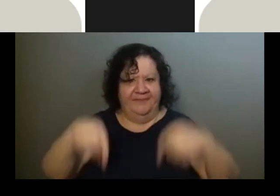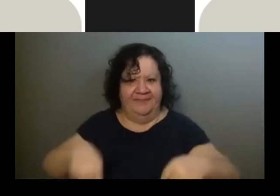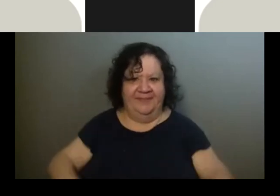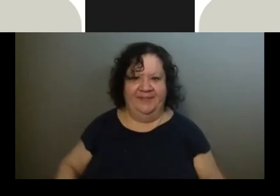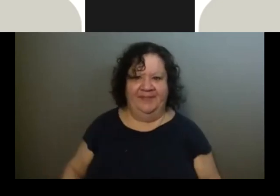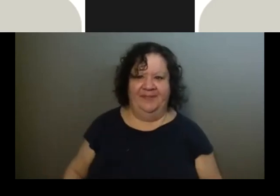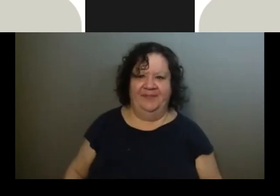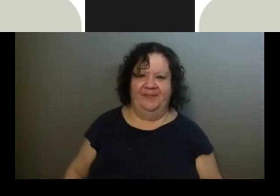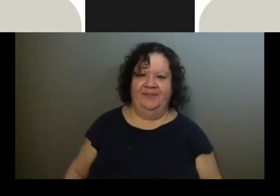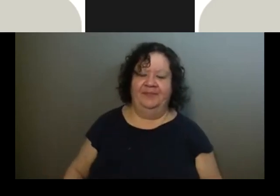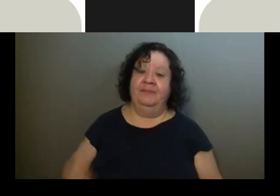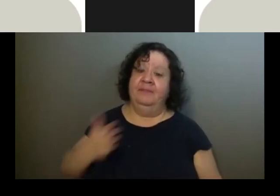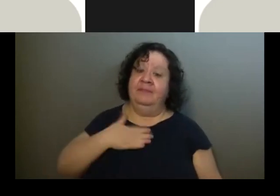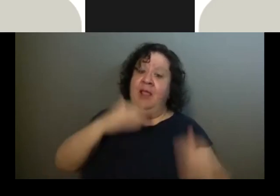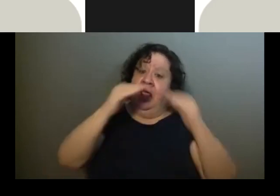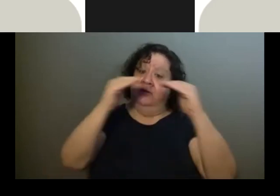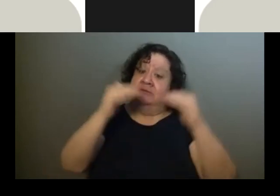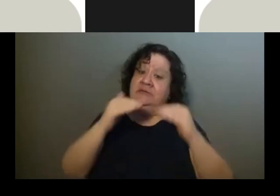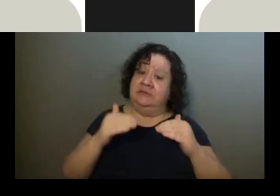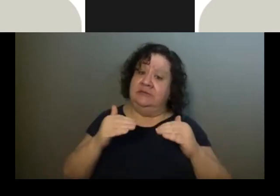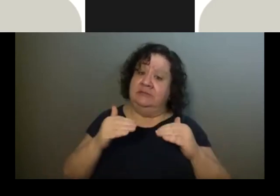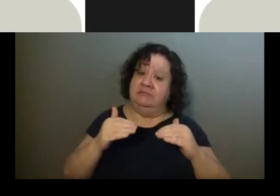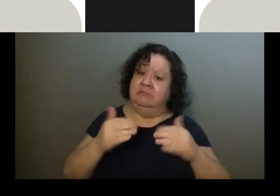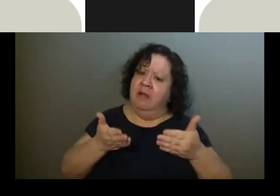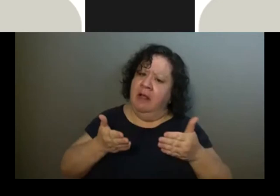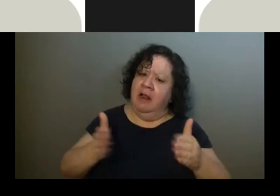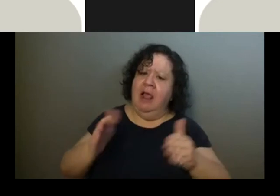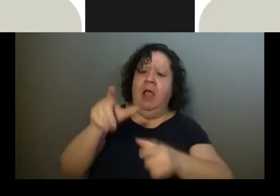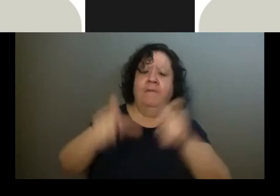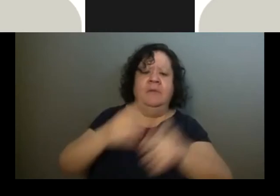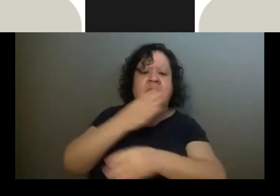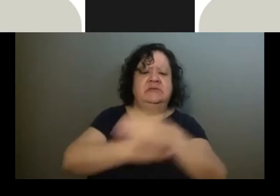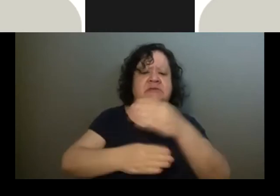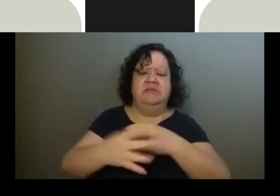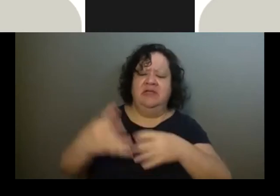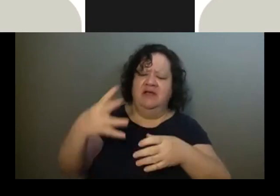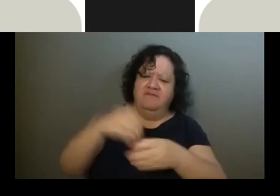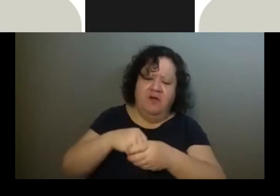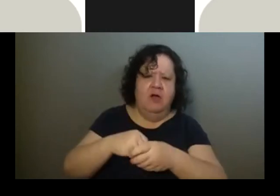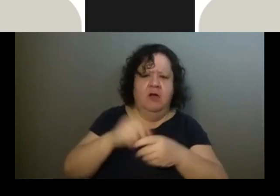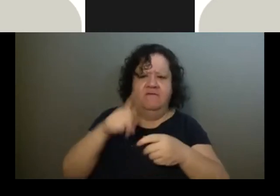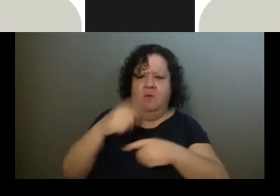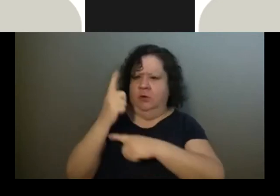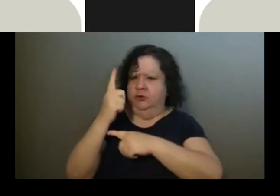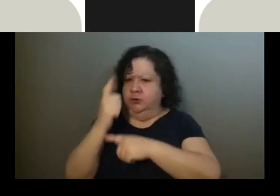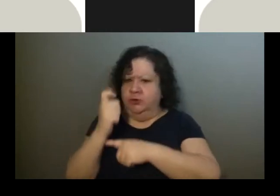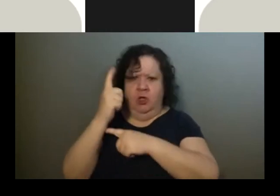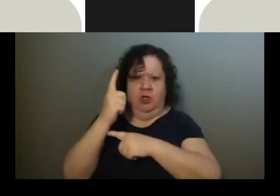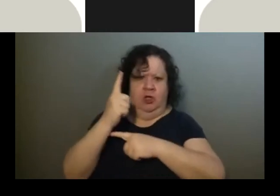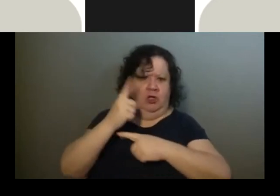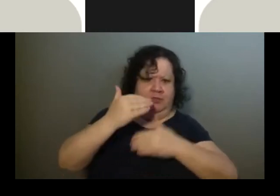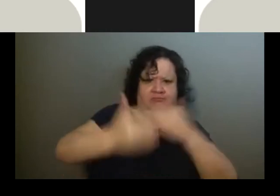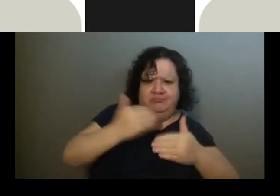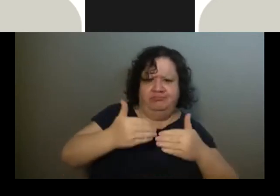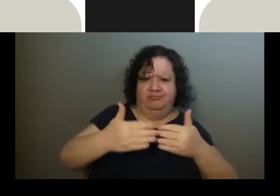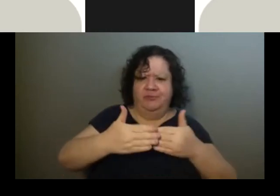with disabilities in decision-making and implementation of disaster risk reduction recovery interventions, early warning systems, and